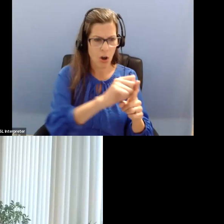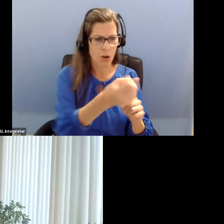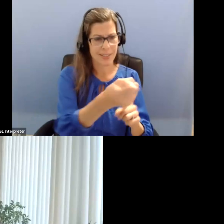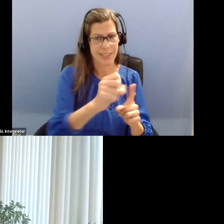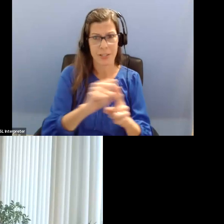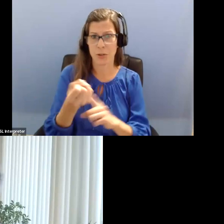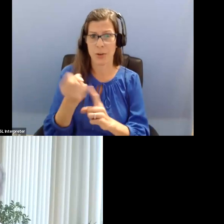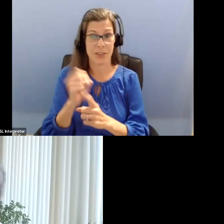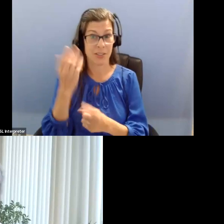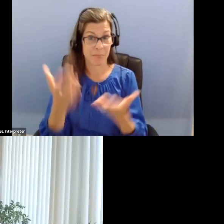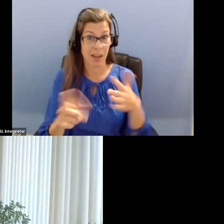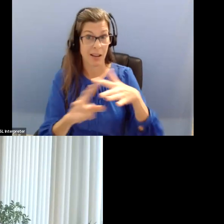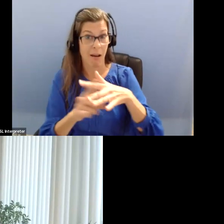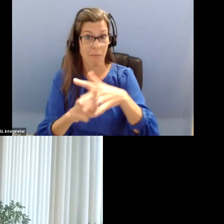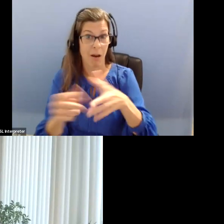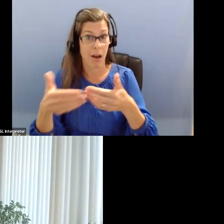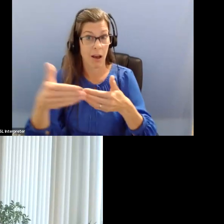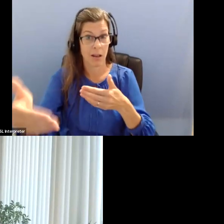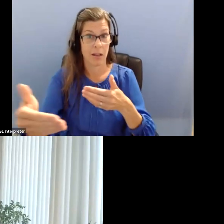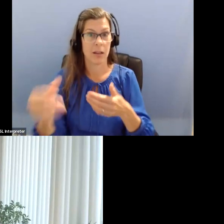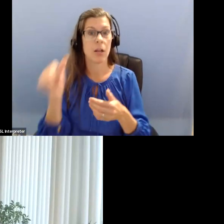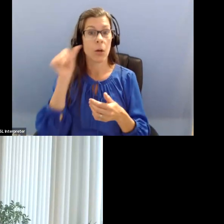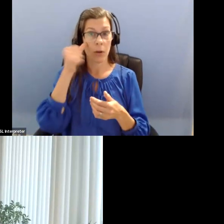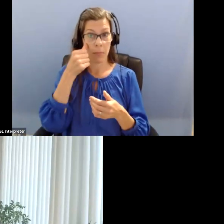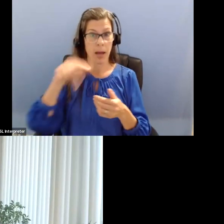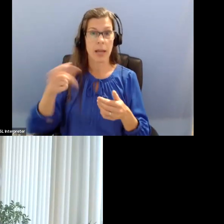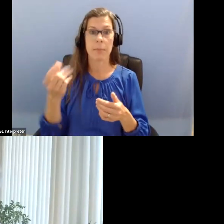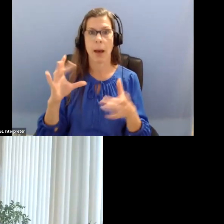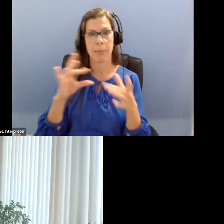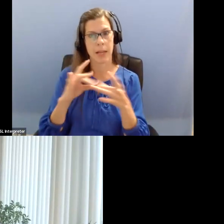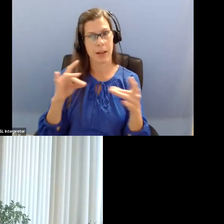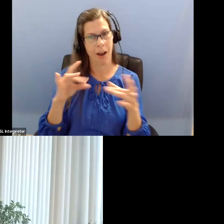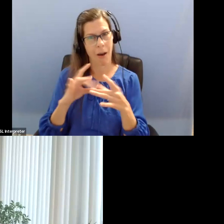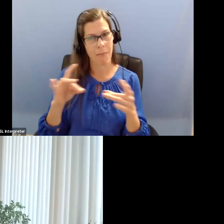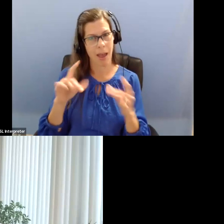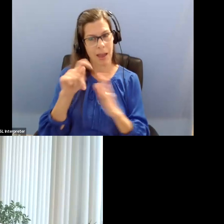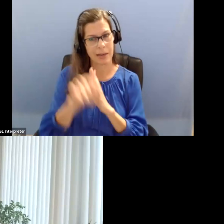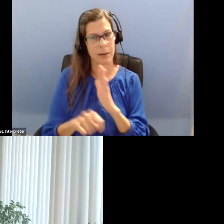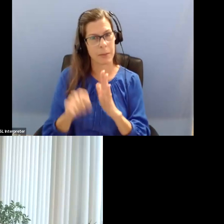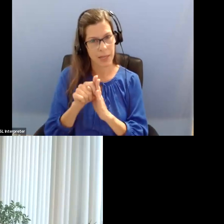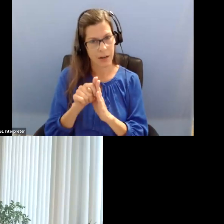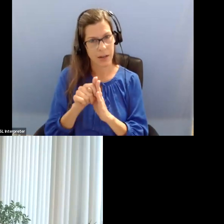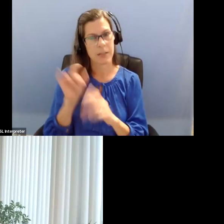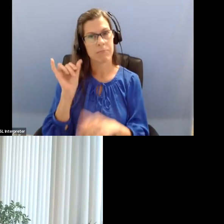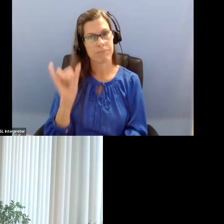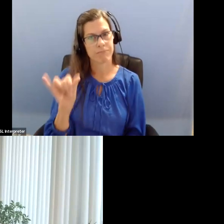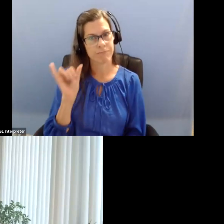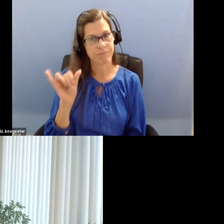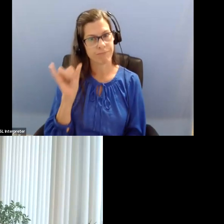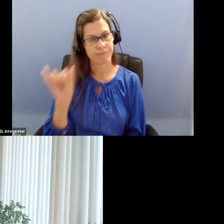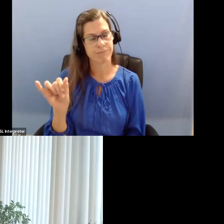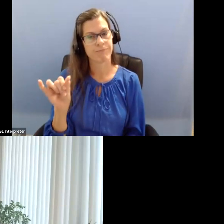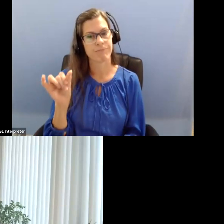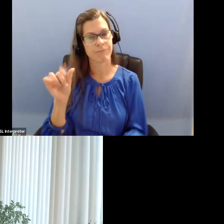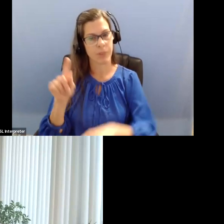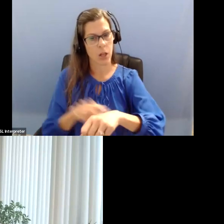deal with, but it reminds me a little bit of the public comment period. And it took me a long time to sort of recognize